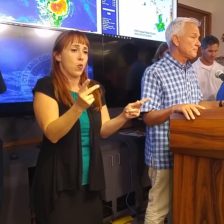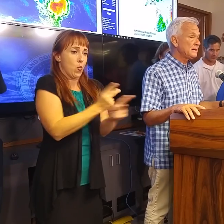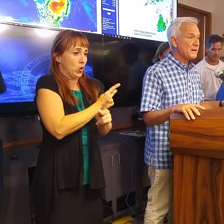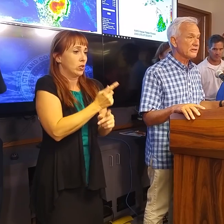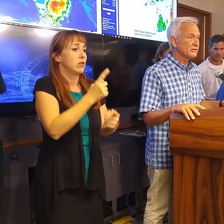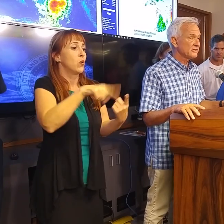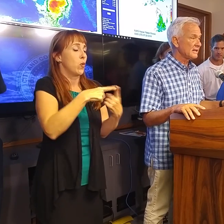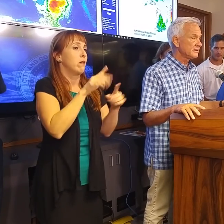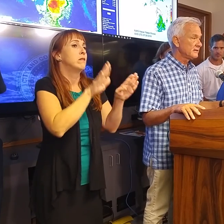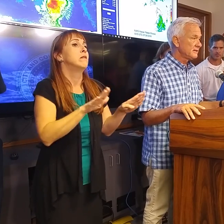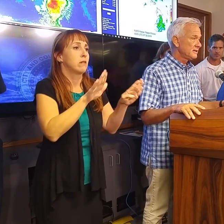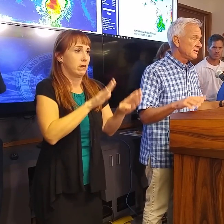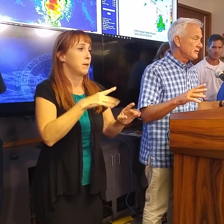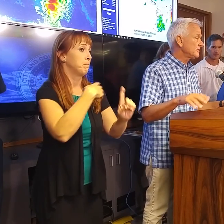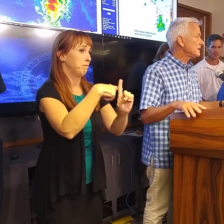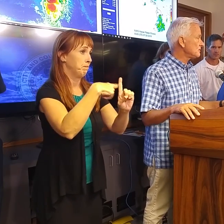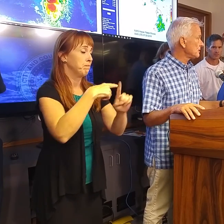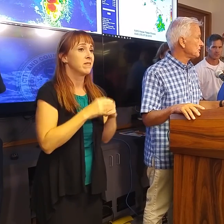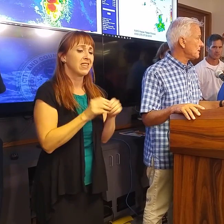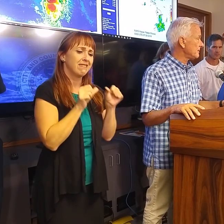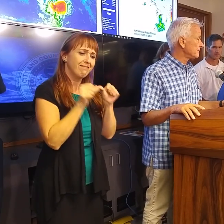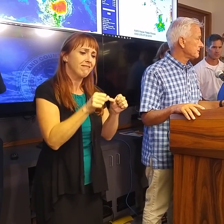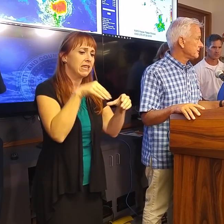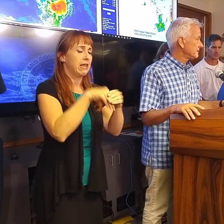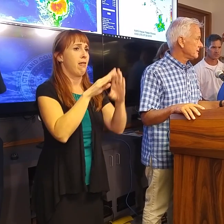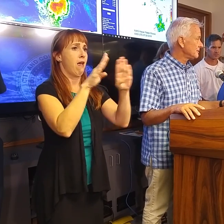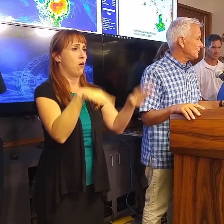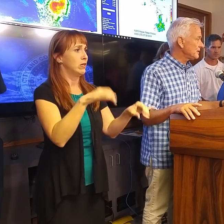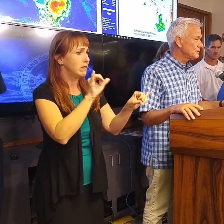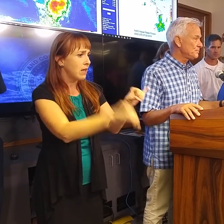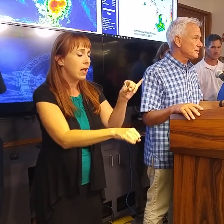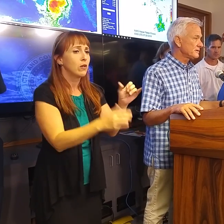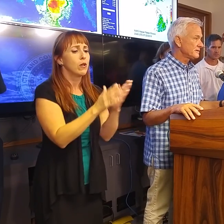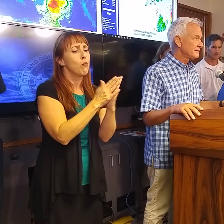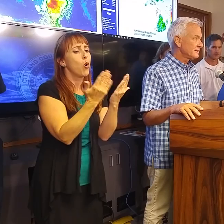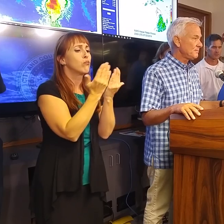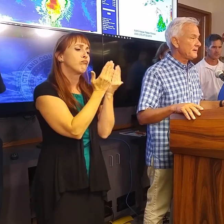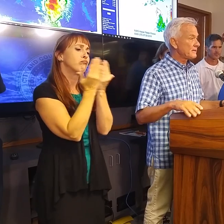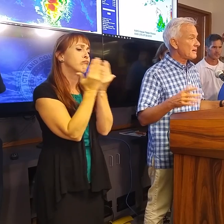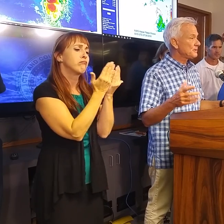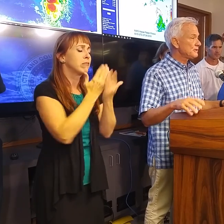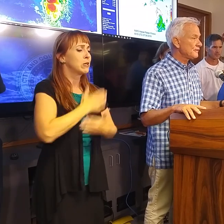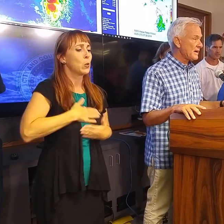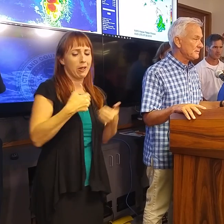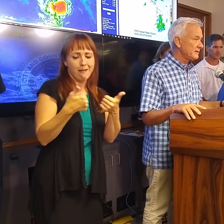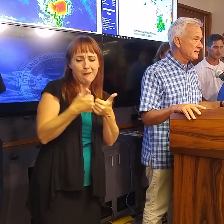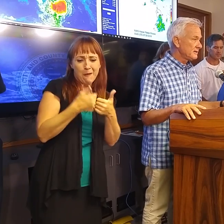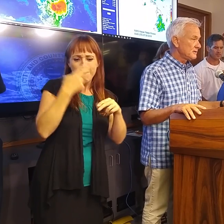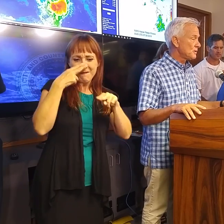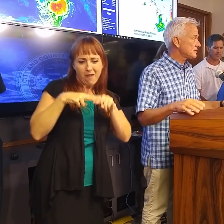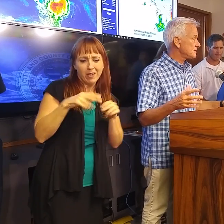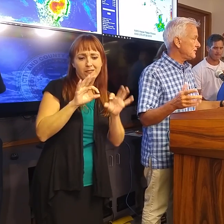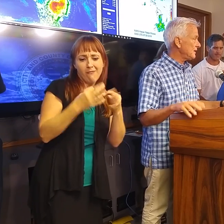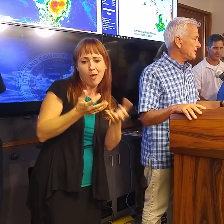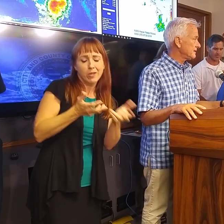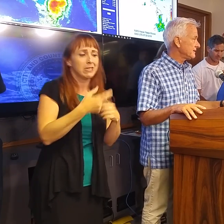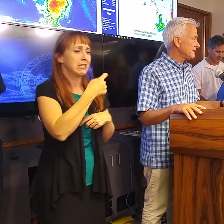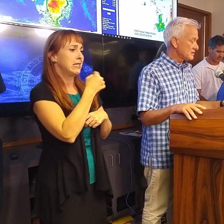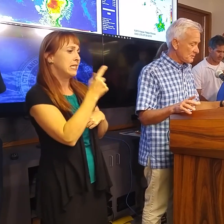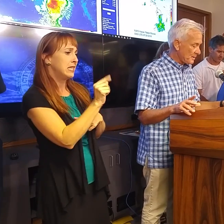storm impacts this island. Stay indoors tomorrow. You know, read a good book, play Monopoly with your family, watch